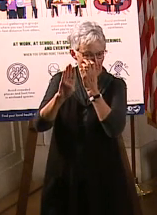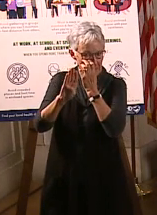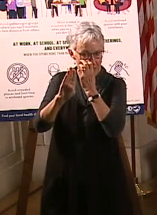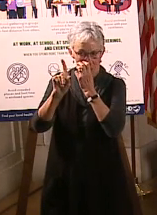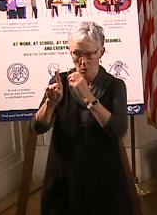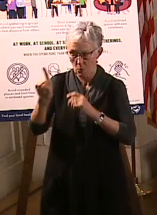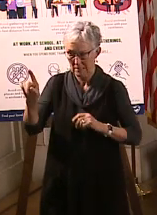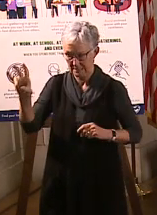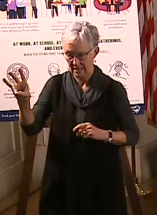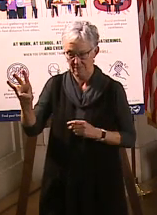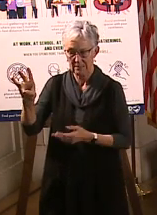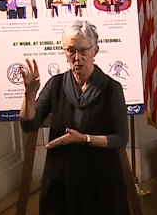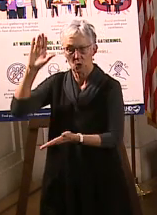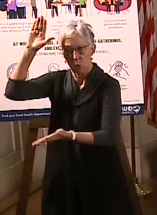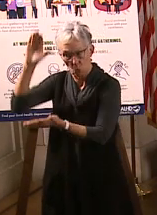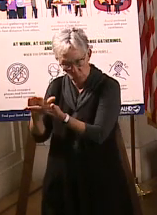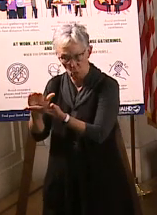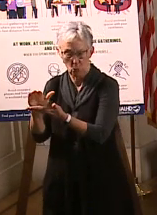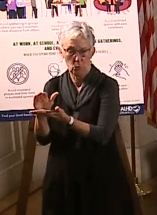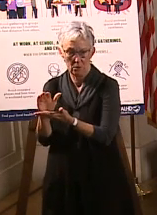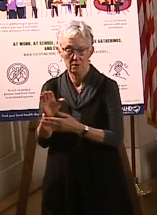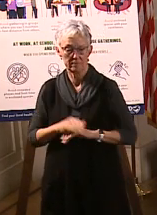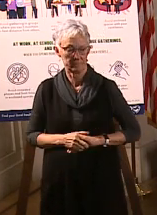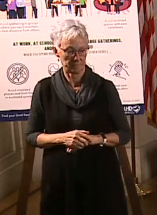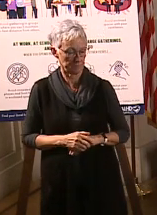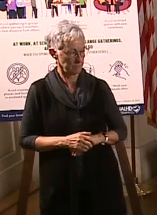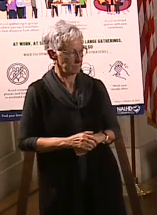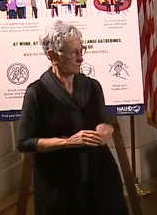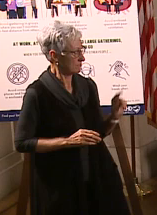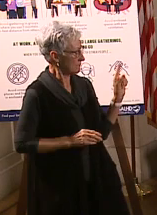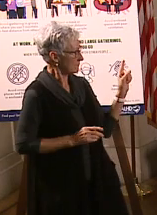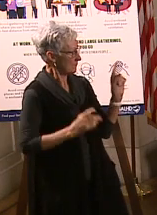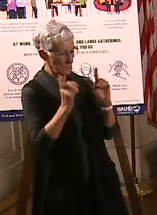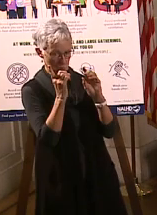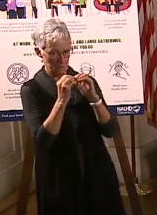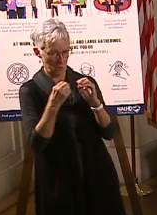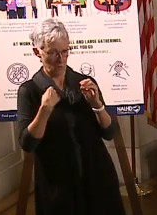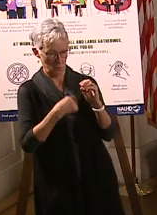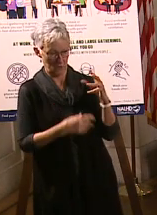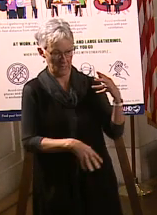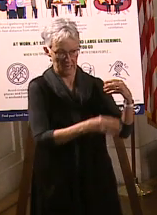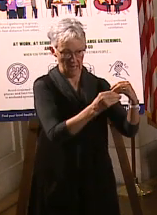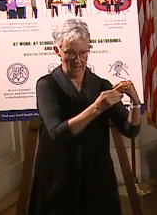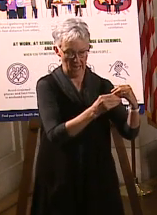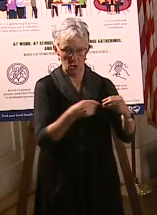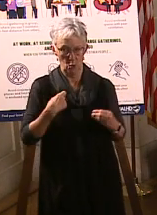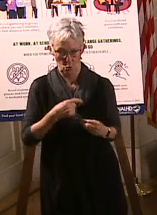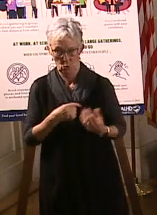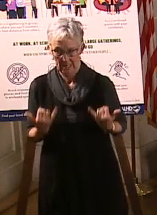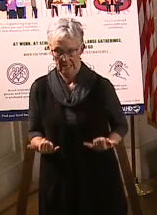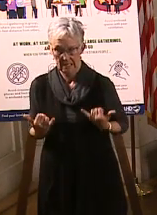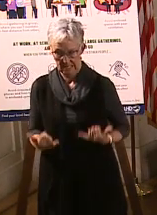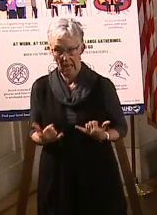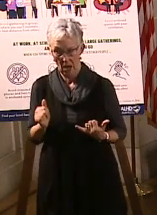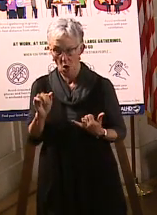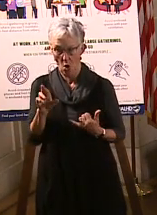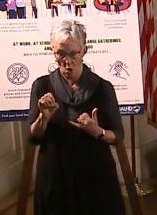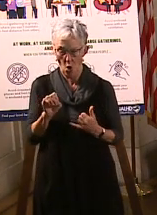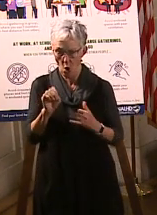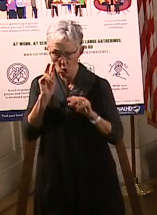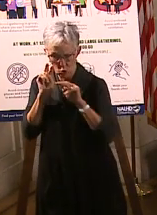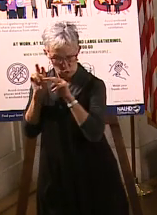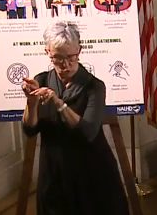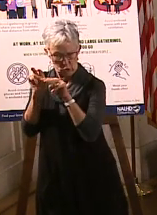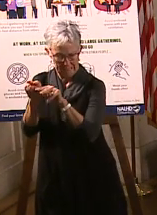and just one other thing, Dr. Anthone, that I would jump in on is that we are actively monitoring for this here in Nebraska.